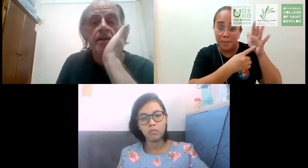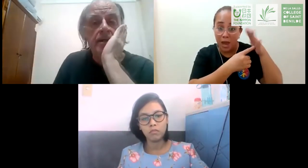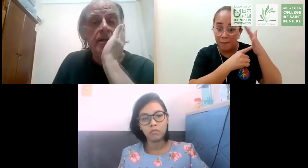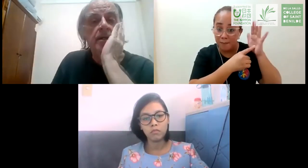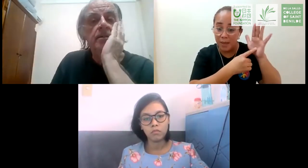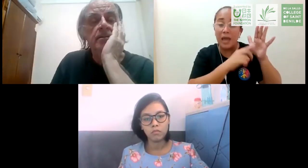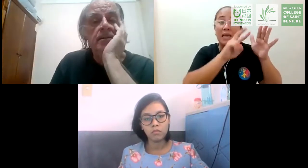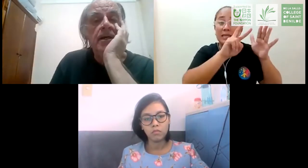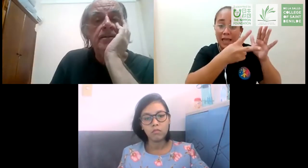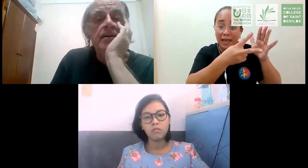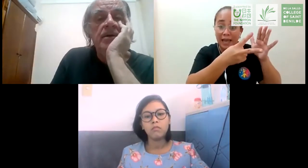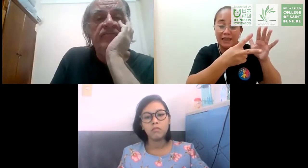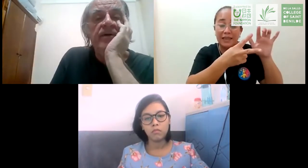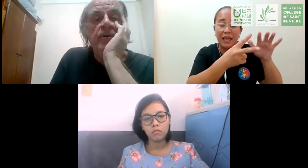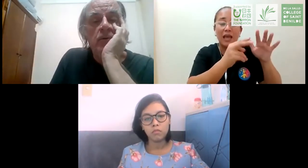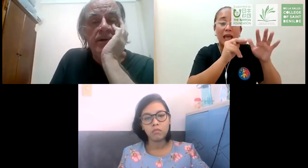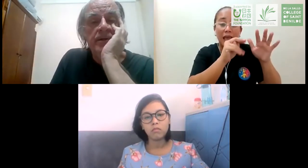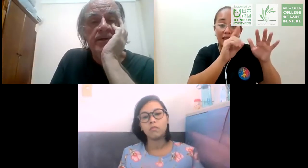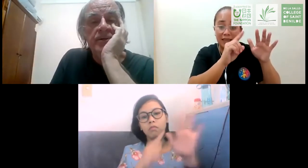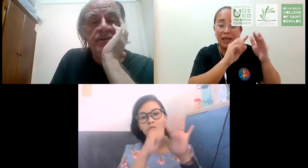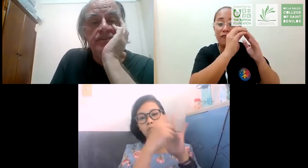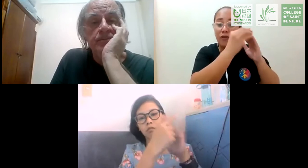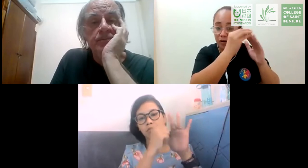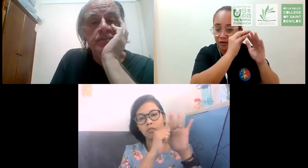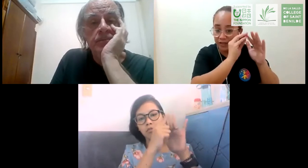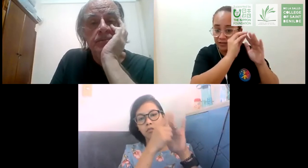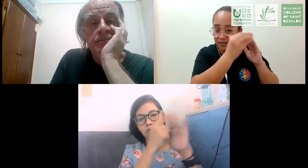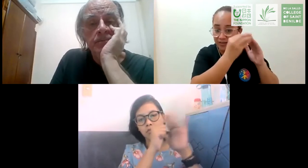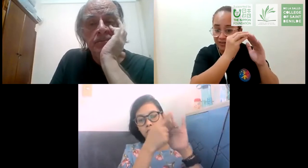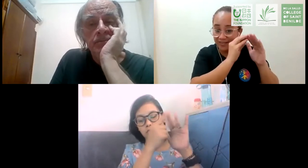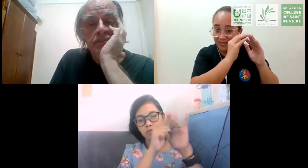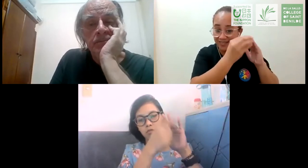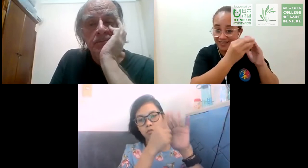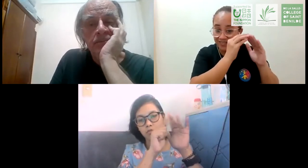second, the non-dominant finger orientation.